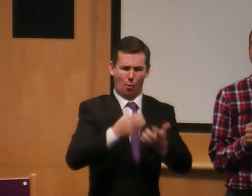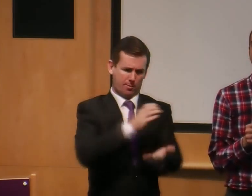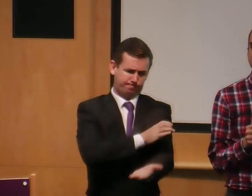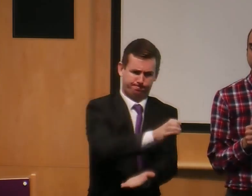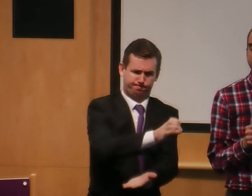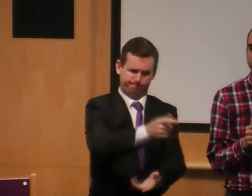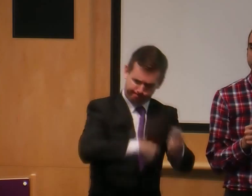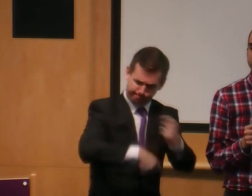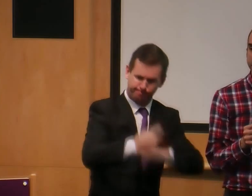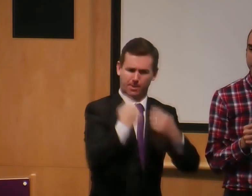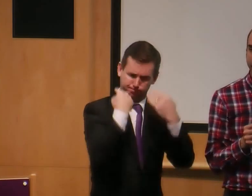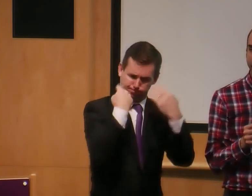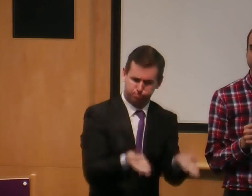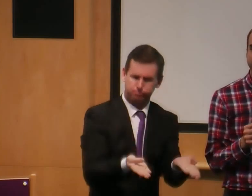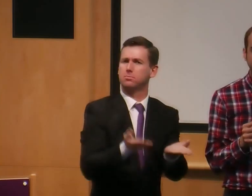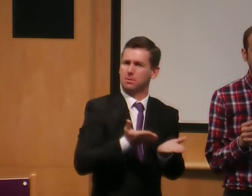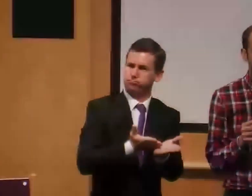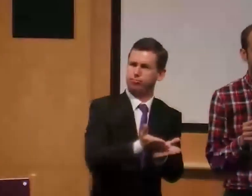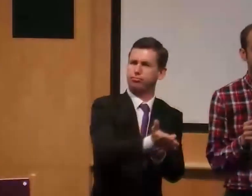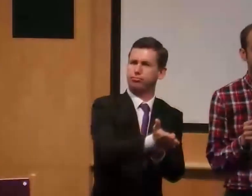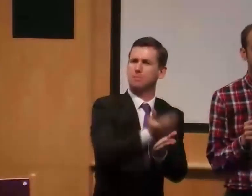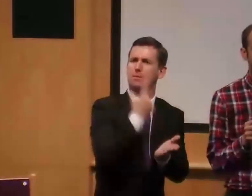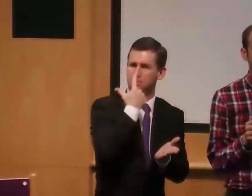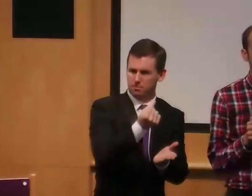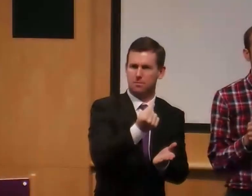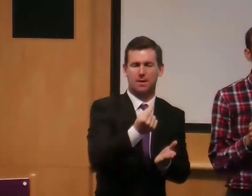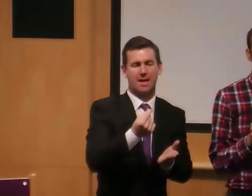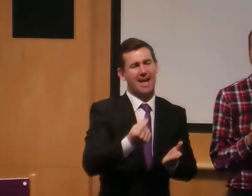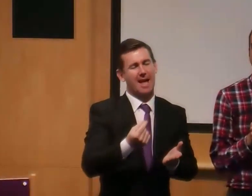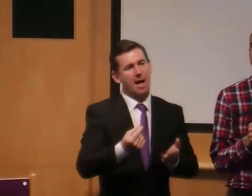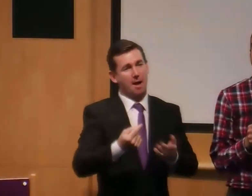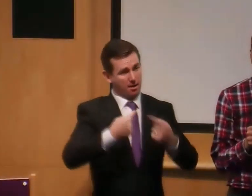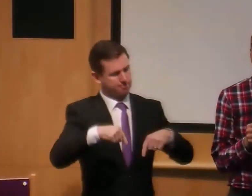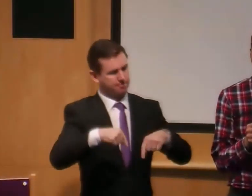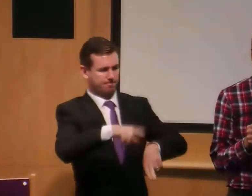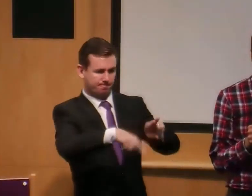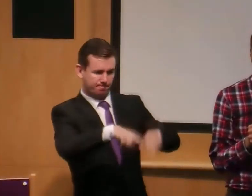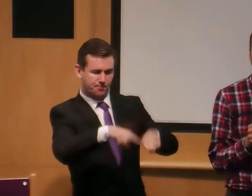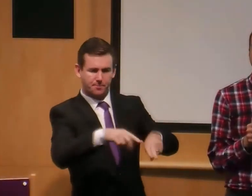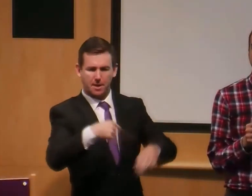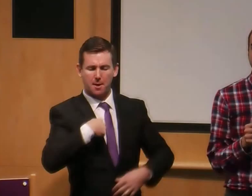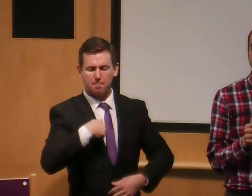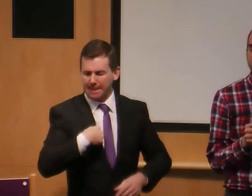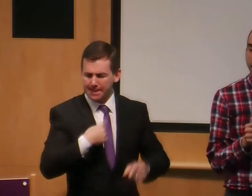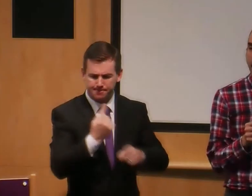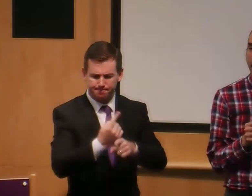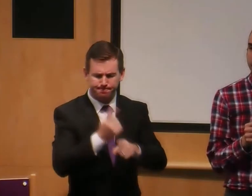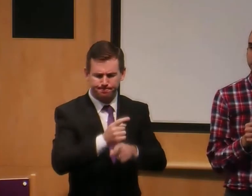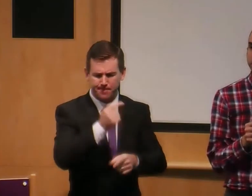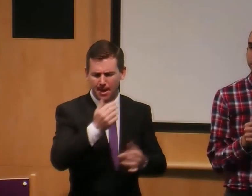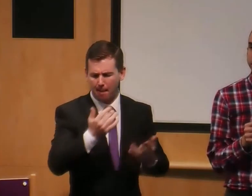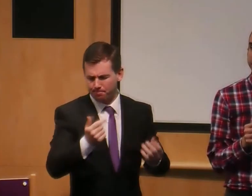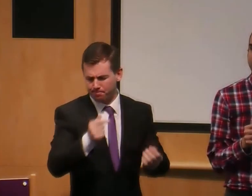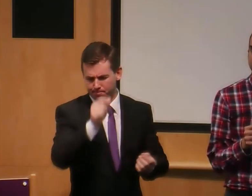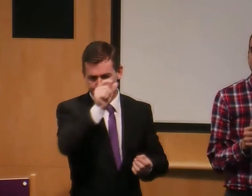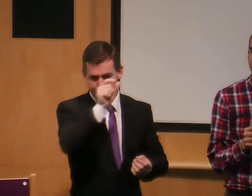of those issues and barriers. And carrying out the assessment, I spoke to the staff, the project staff,